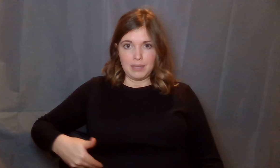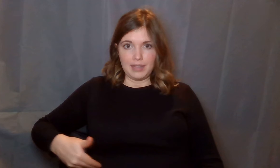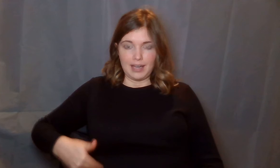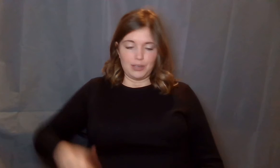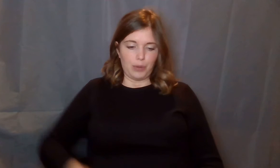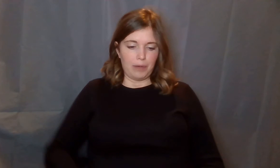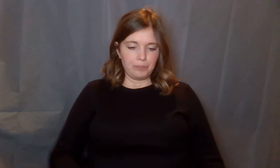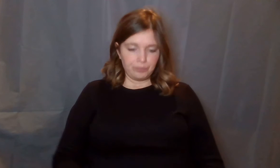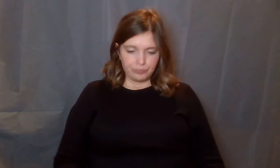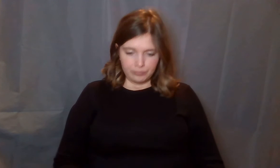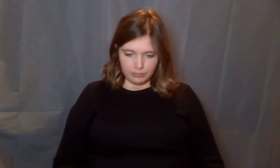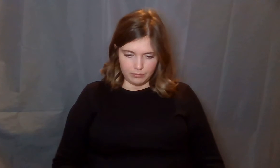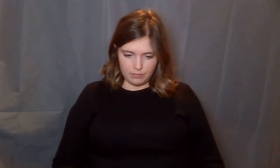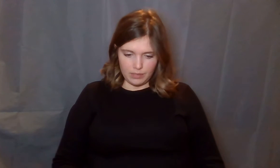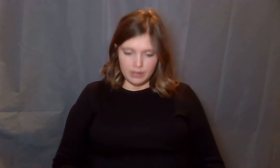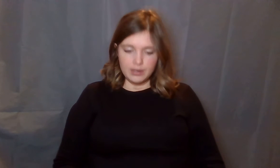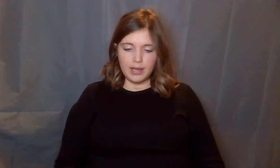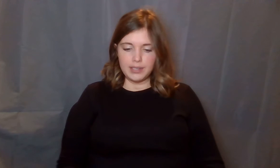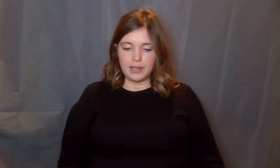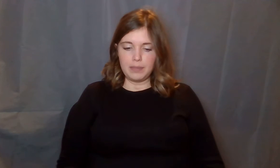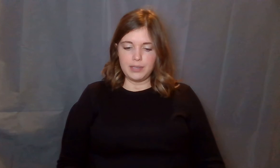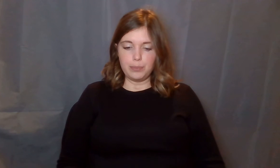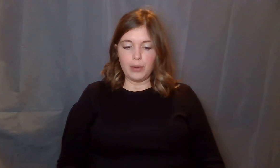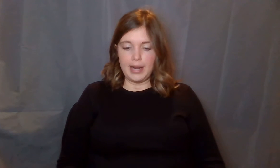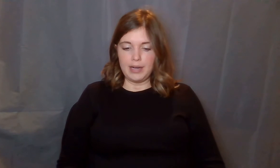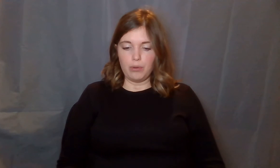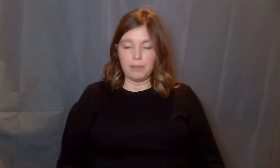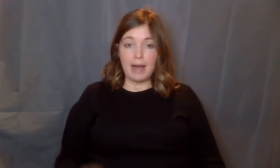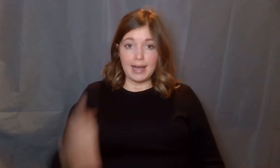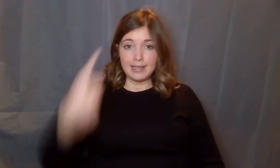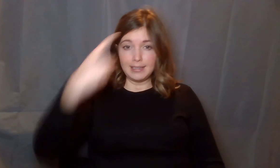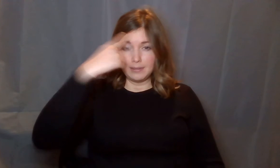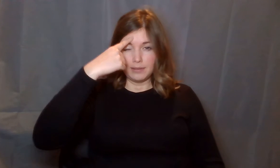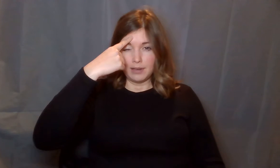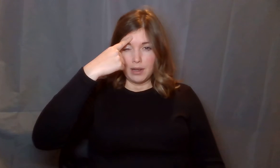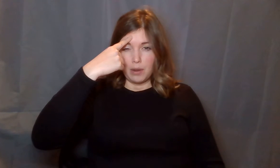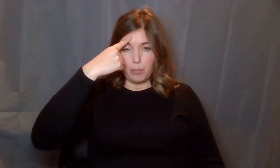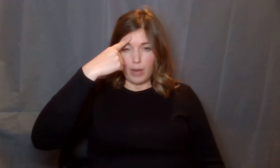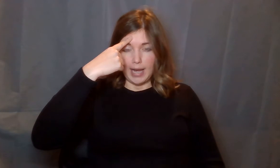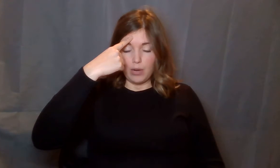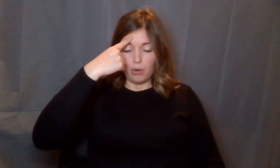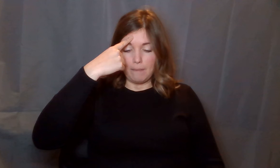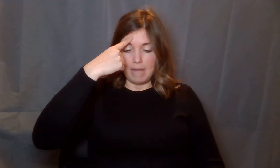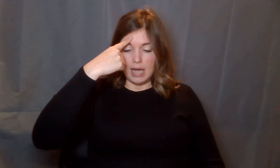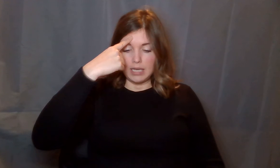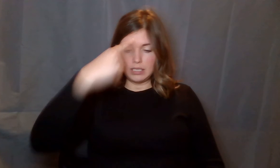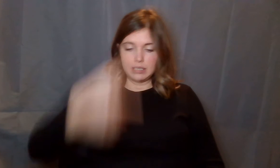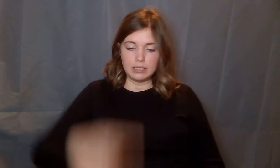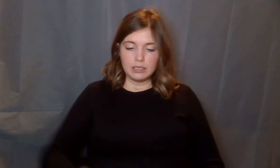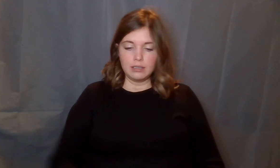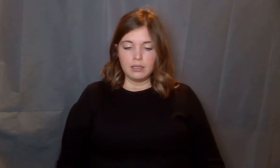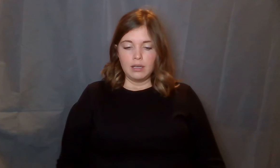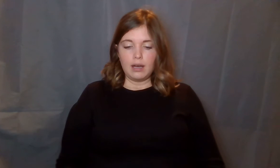mean that as well. Next up is brain or mind. Brain or mind.